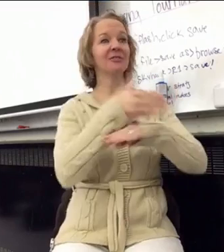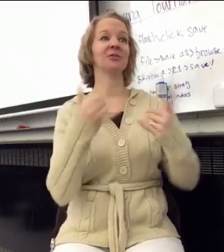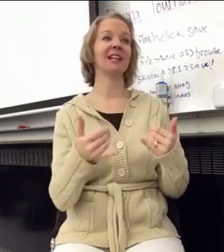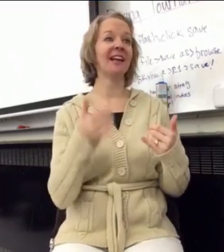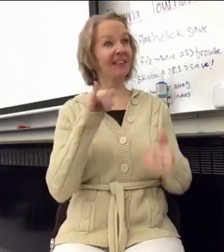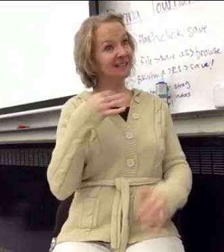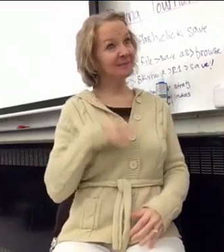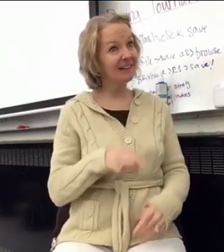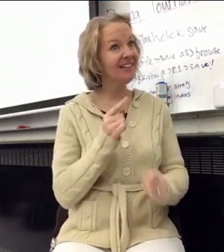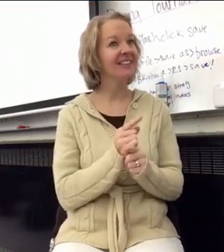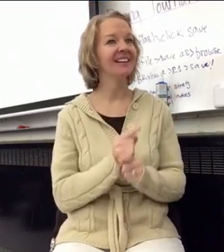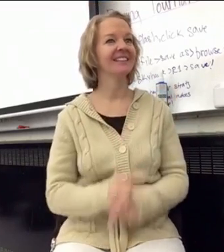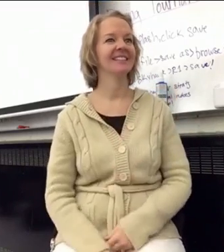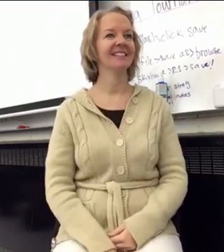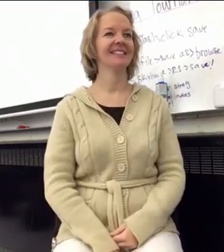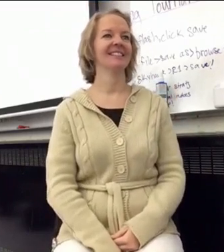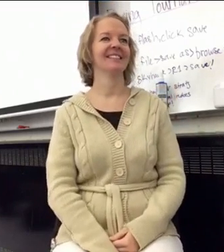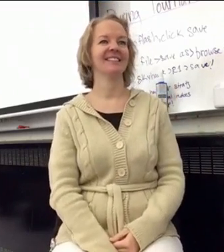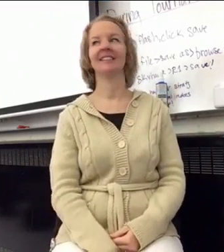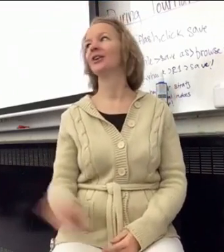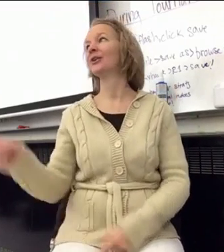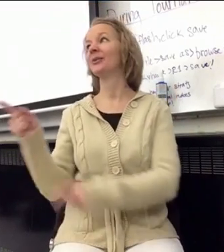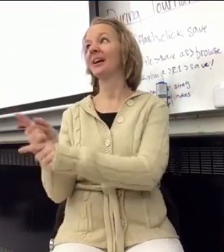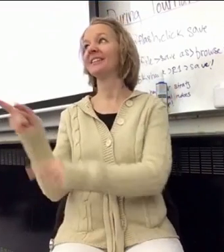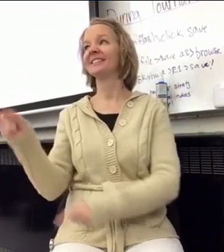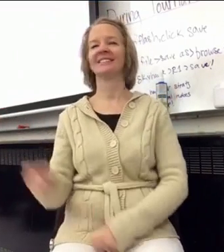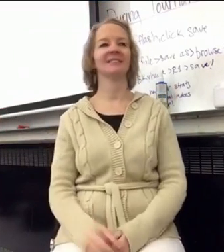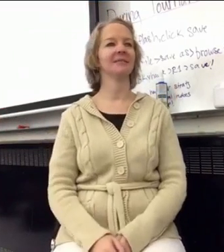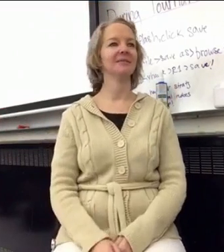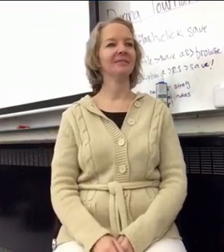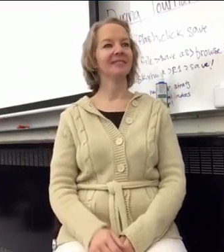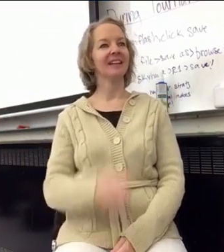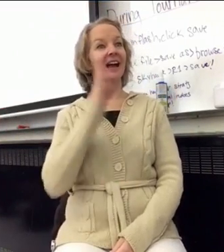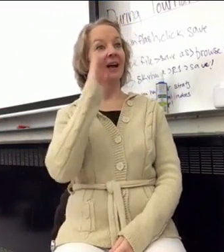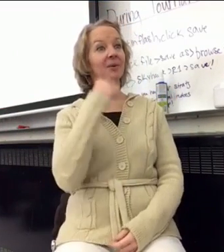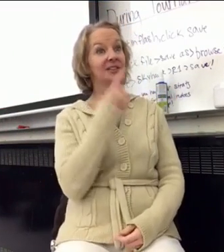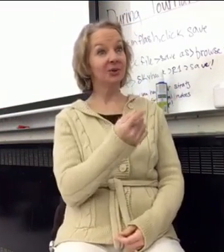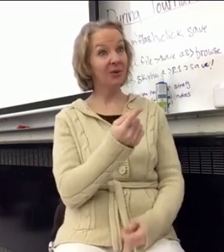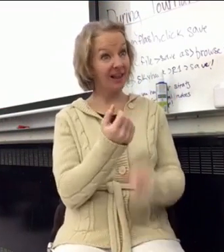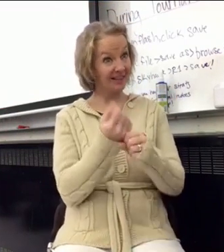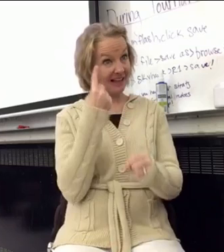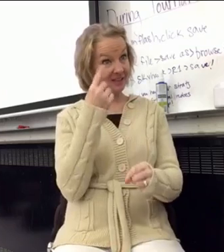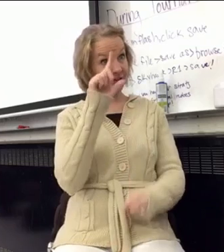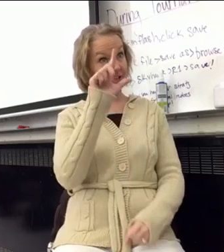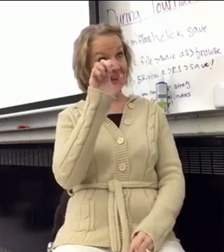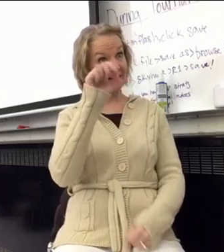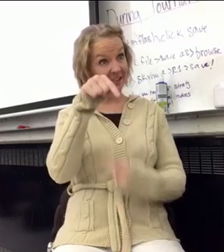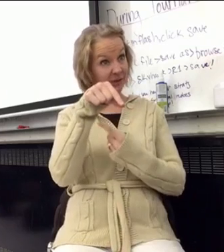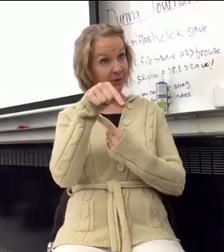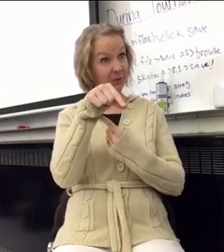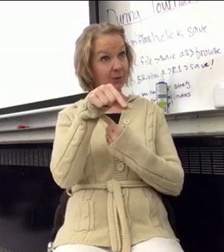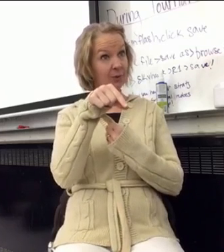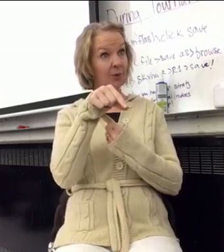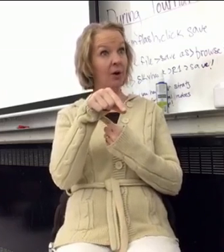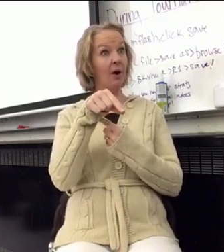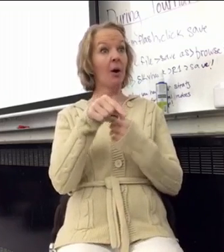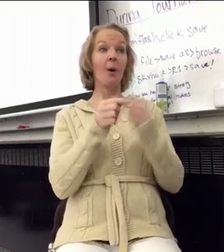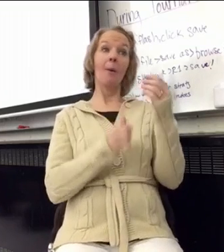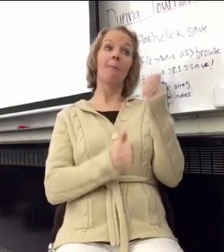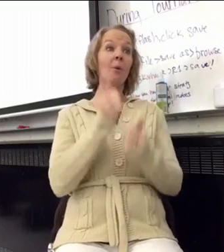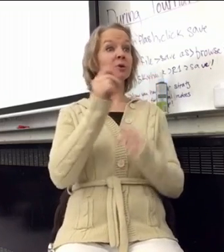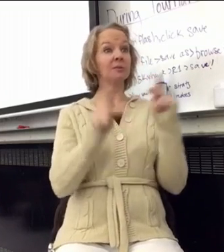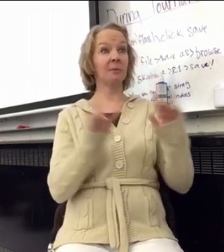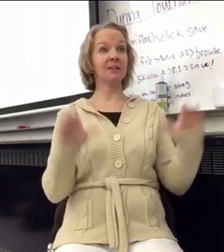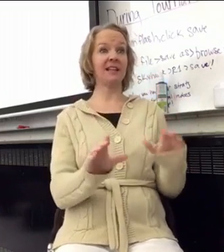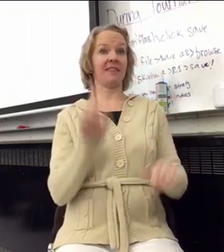that's a benefit, right? Right. I will tell you that last year's LEQ, the vast majority of people